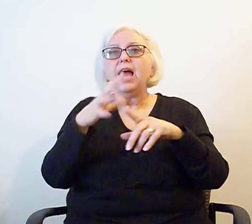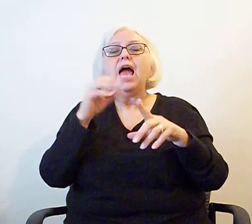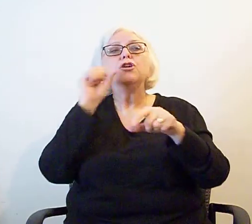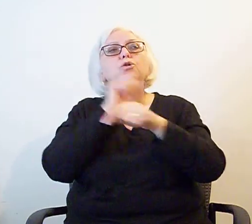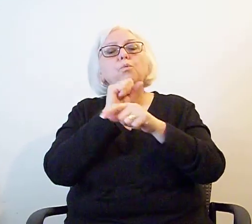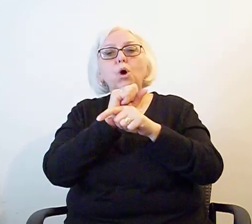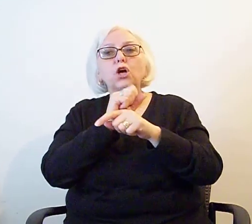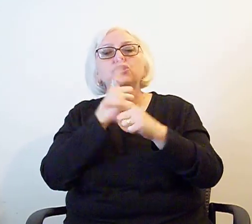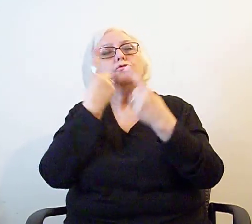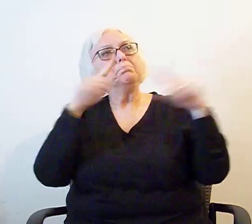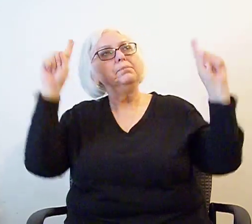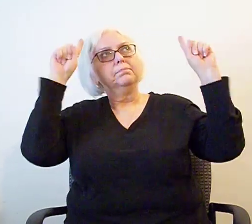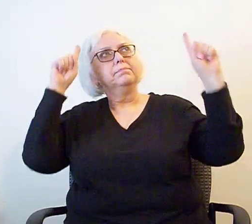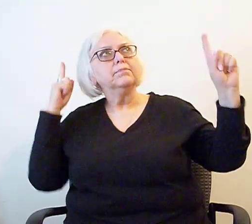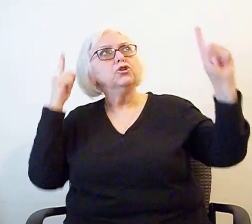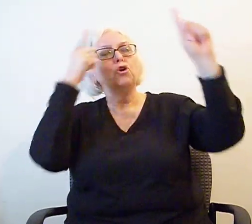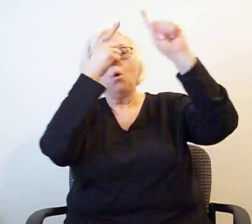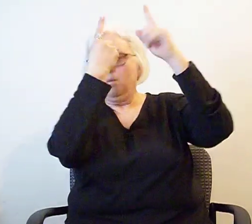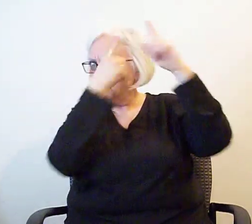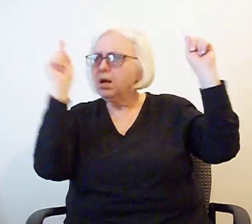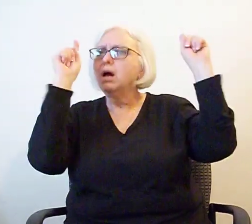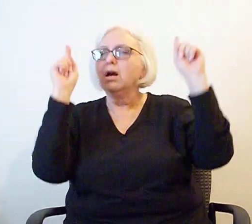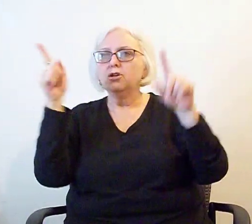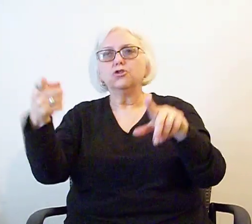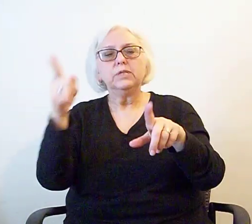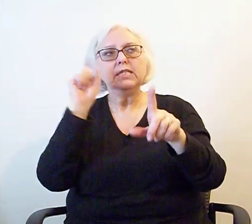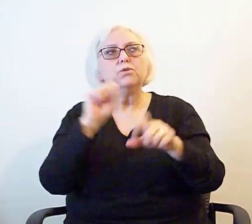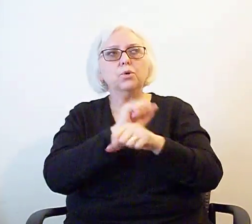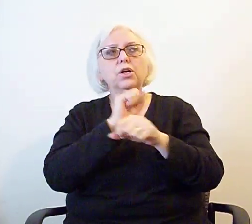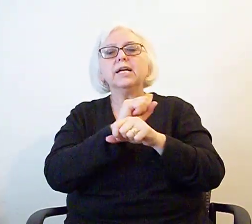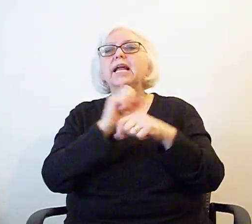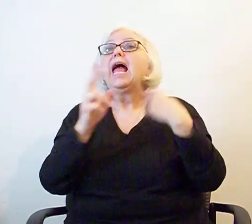objectives, to keep all your appointments,